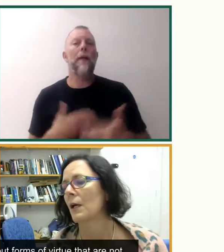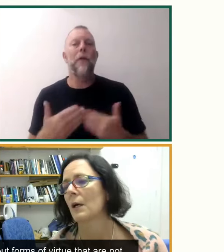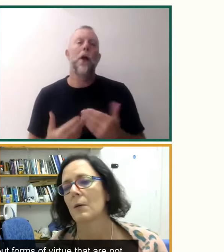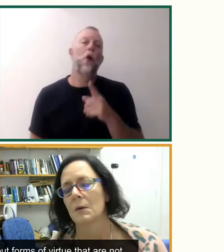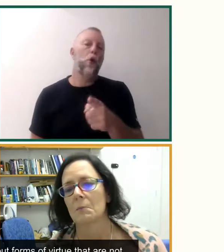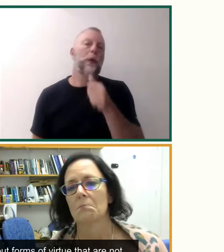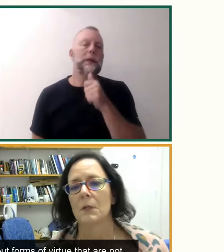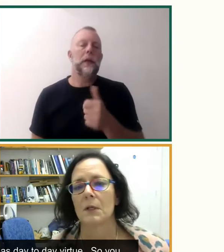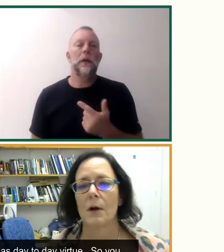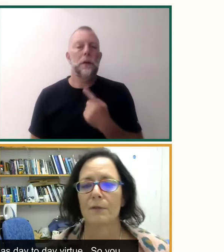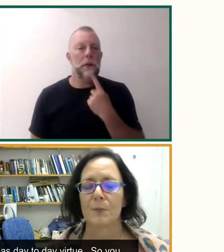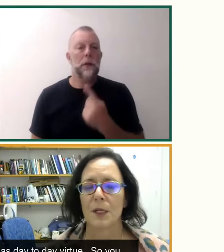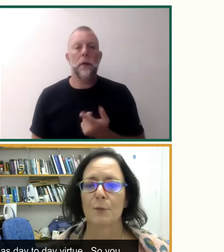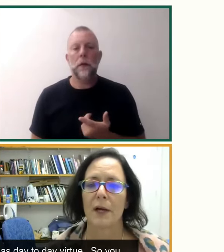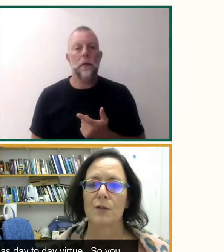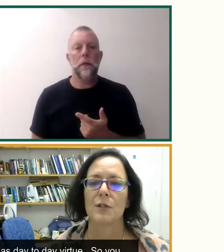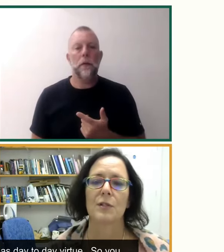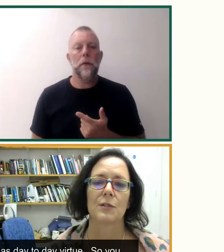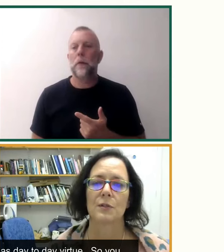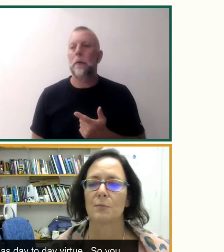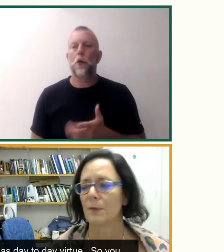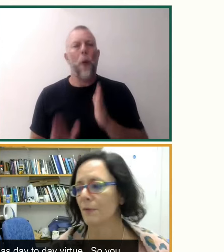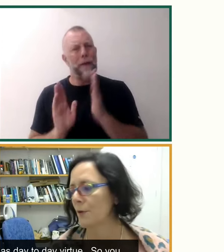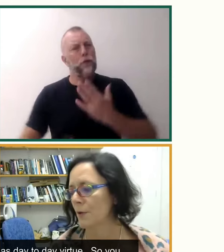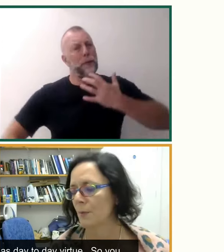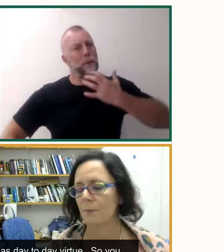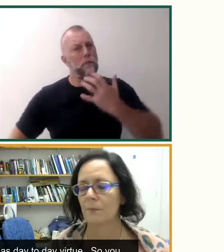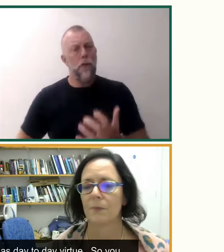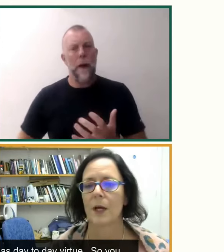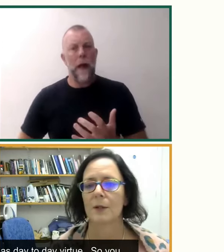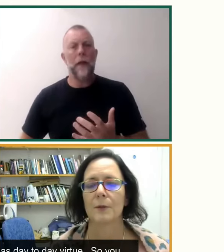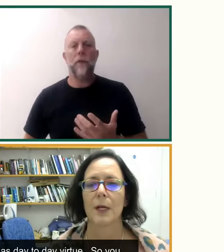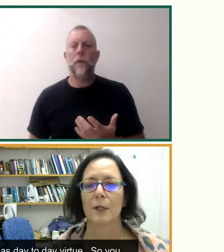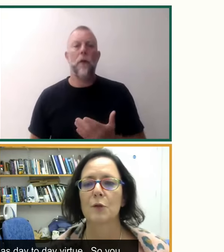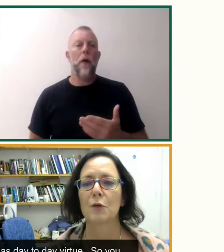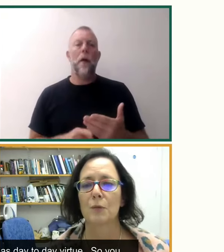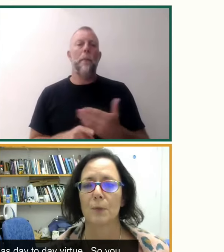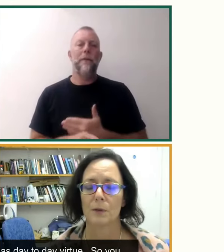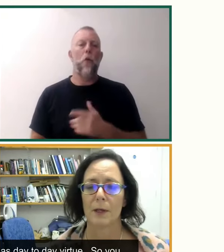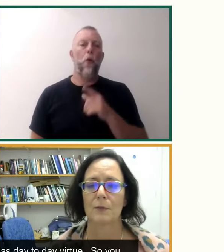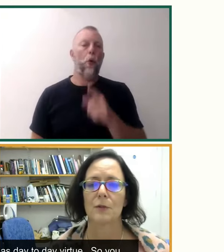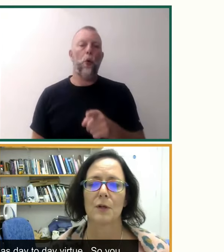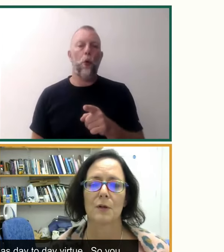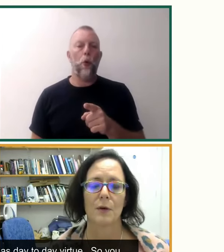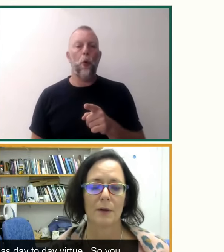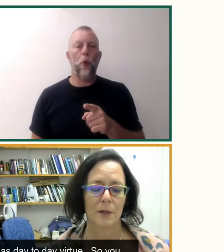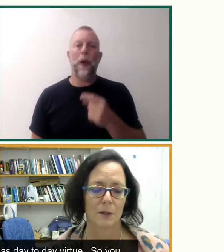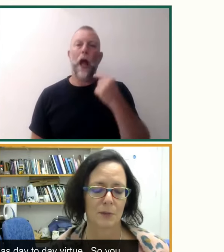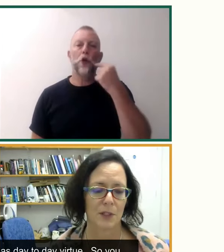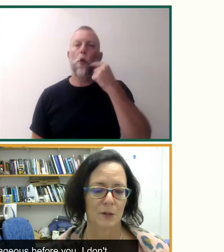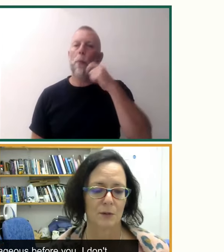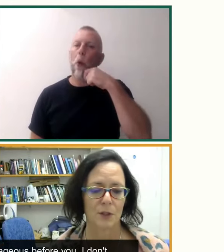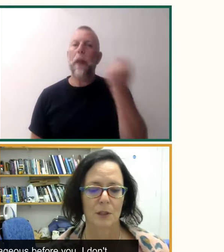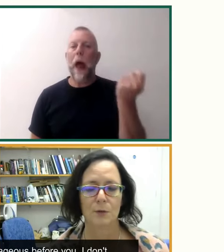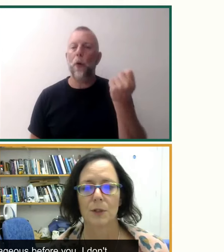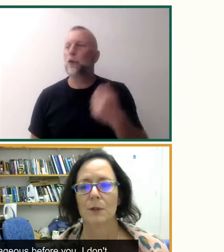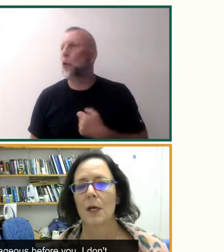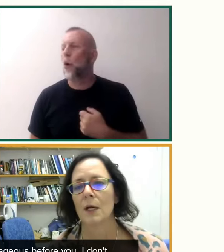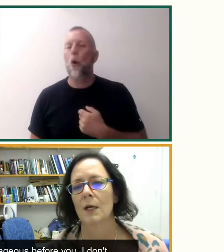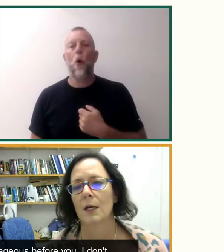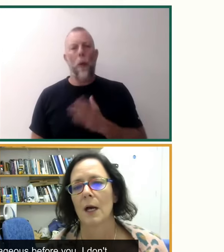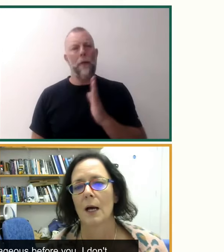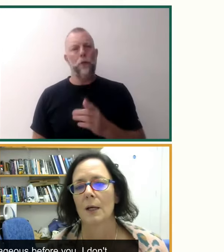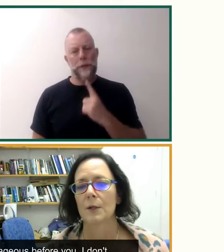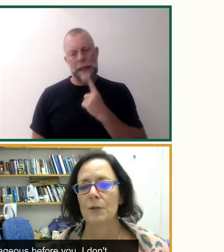yes, you have to be courageous before you, I don't know, get a tooth pulled out. And we say to our